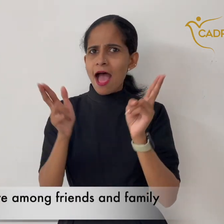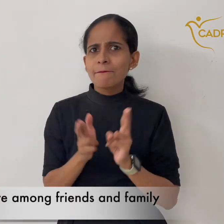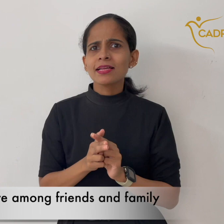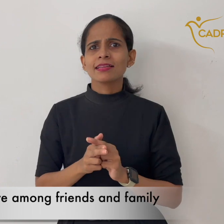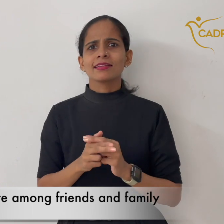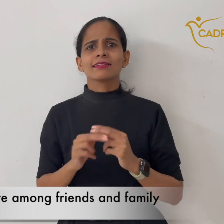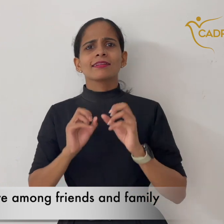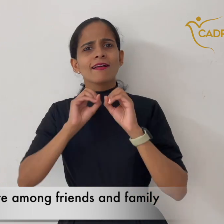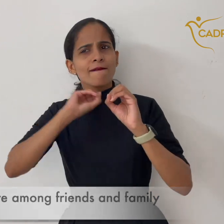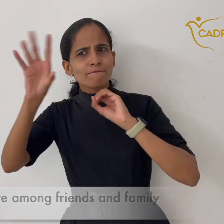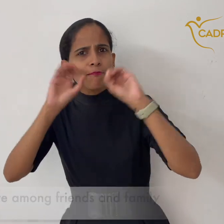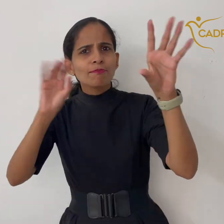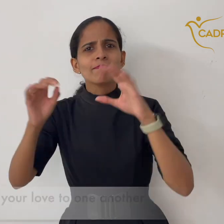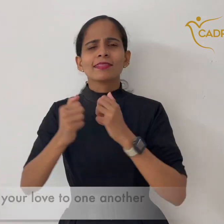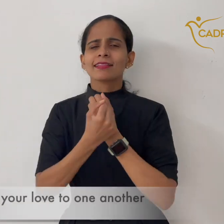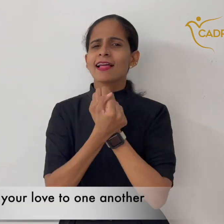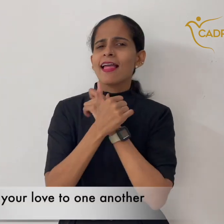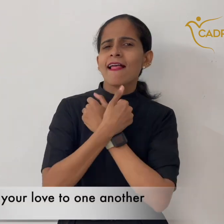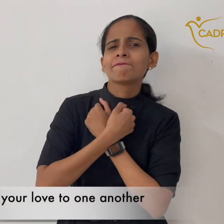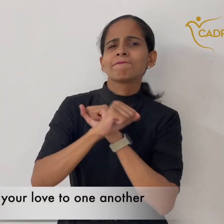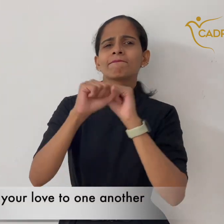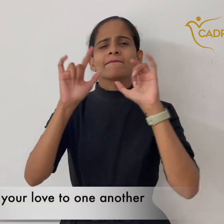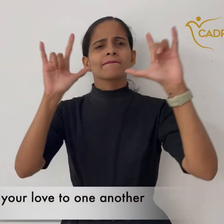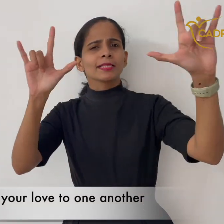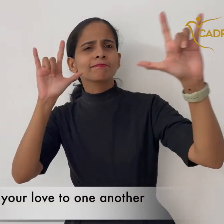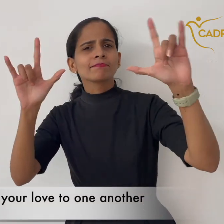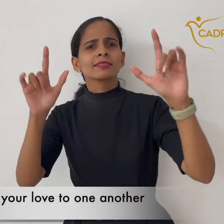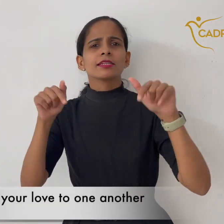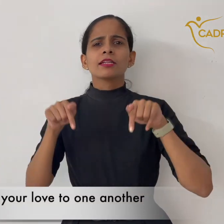family. Express your love to one another.